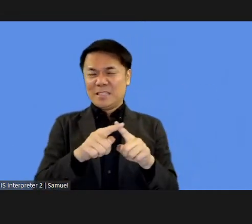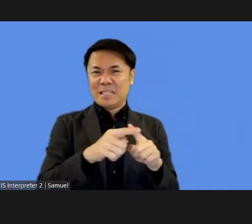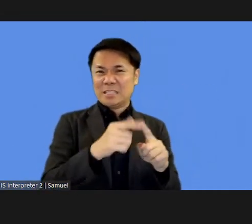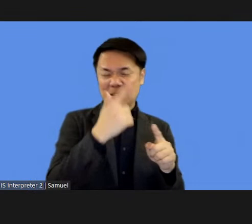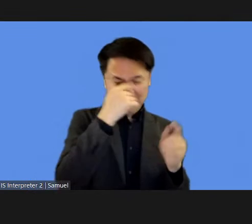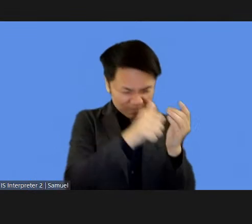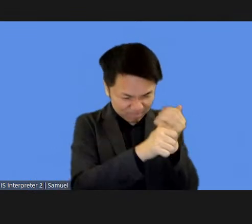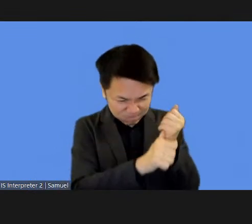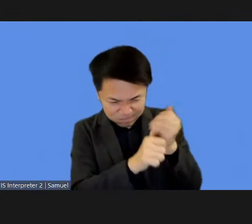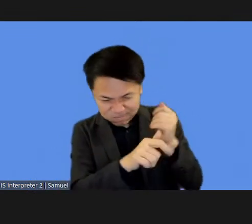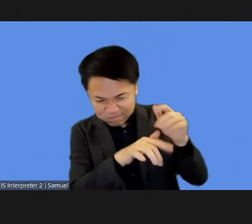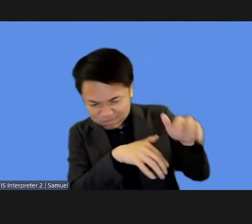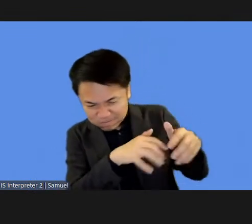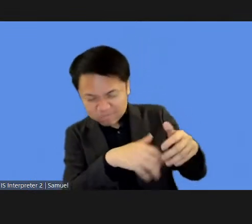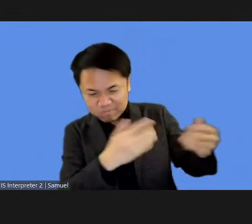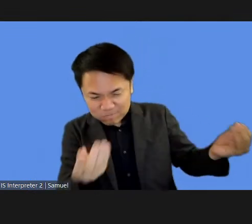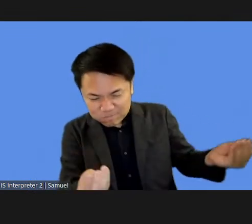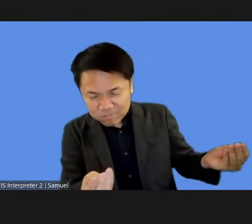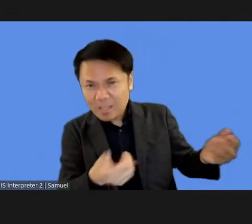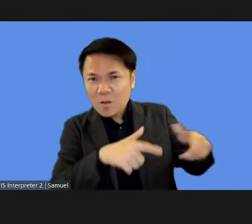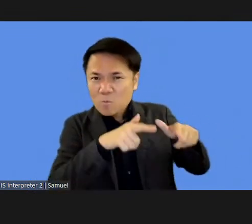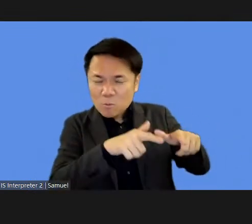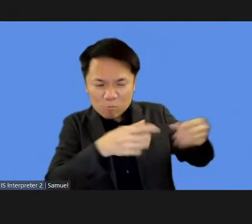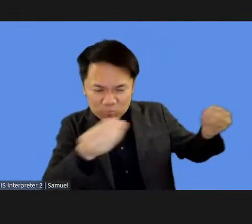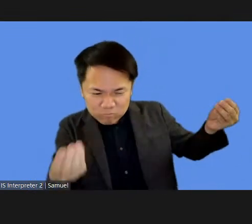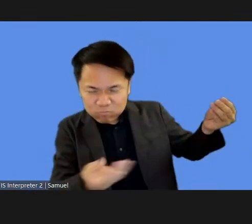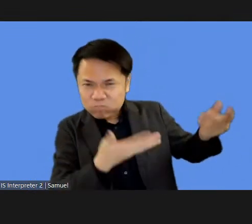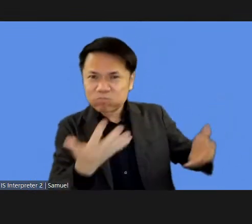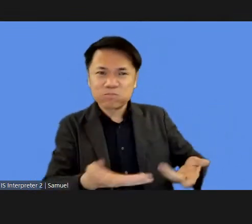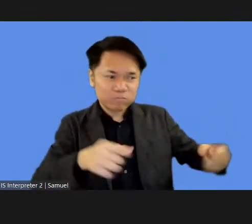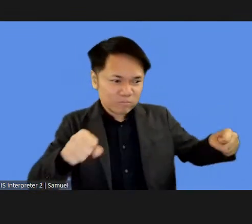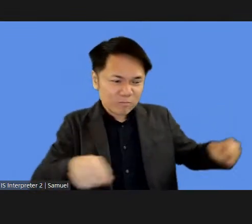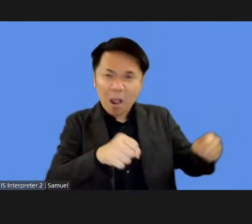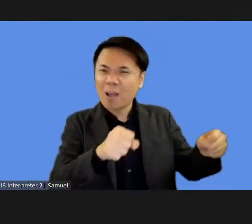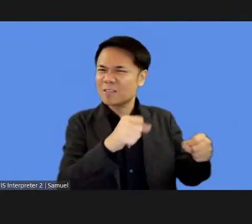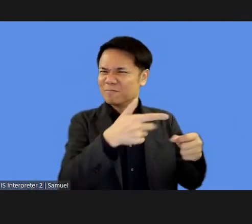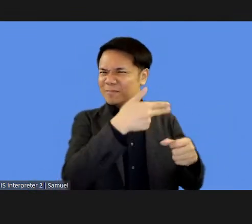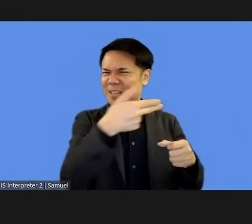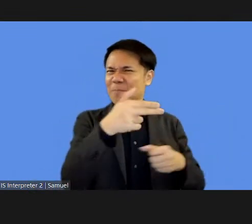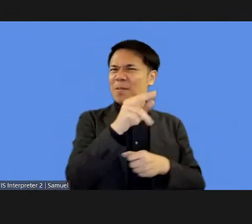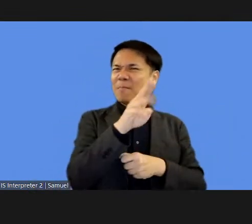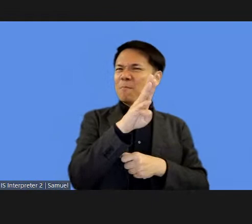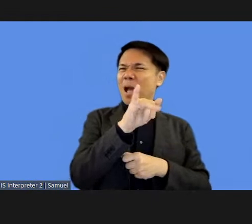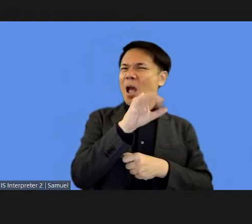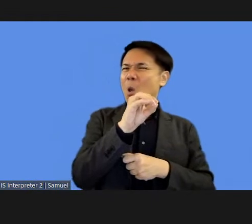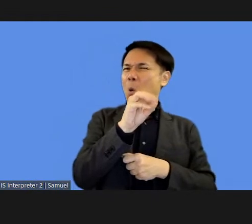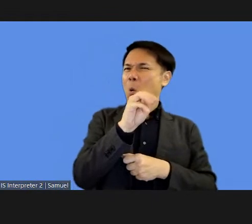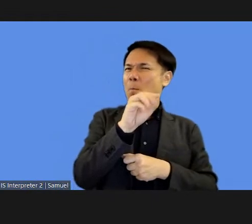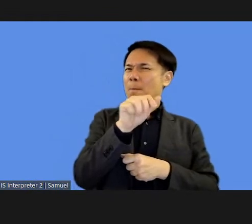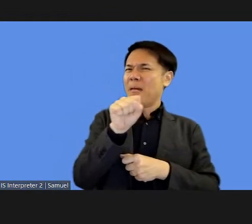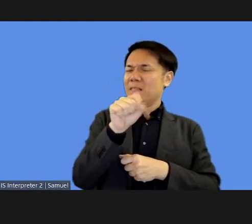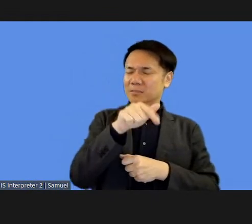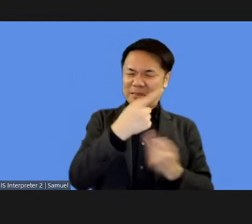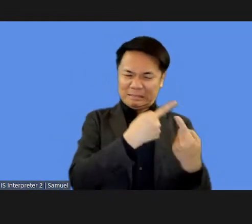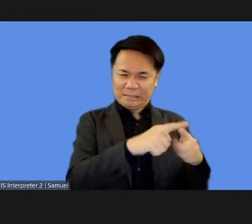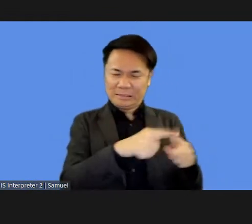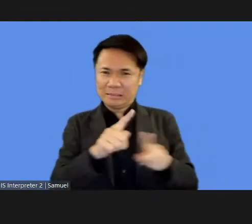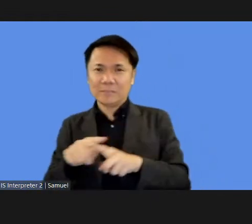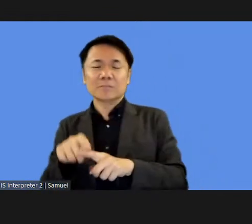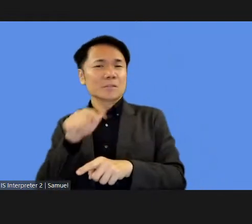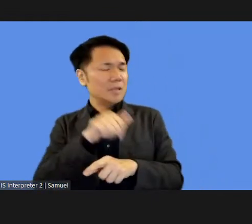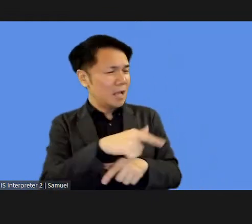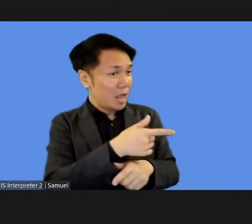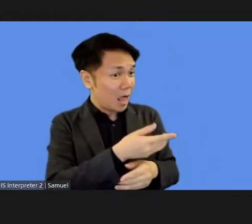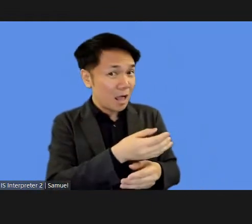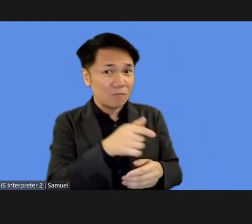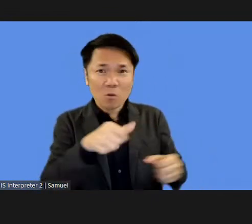other, say in Asia, where actually the poor performance is actually dependent on household, but also in industry.